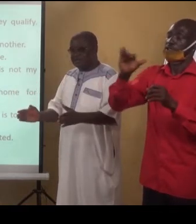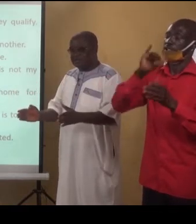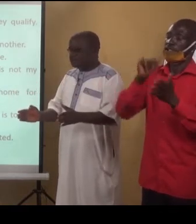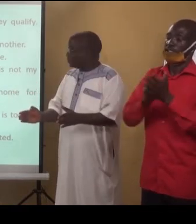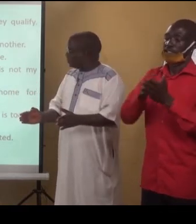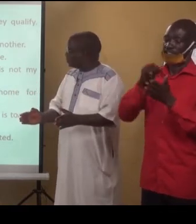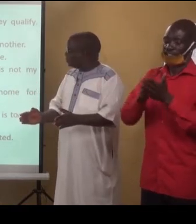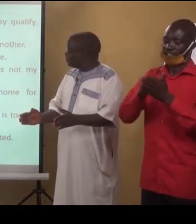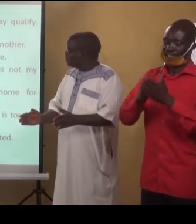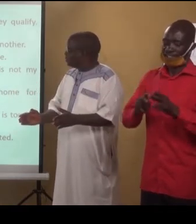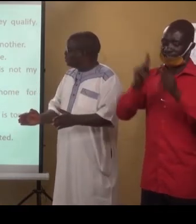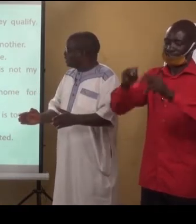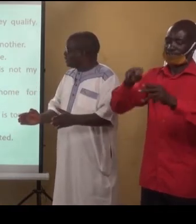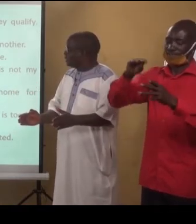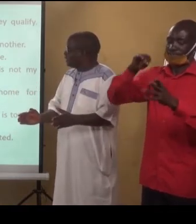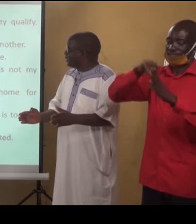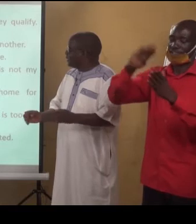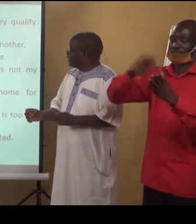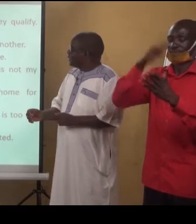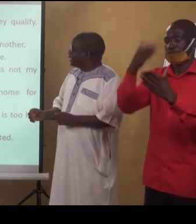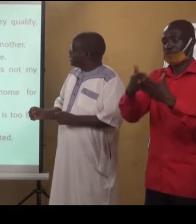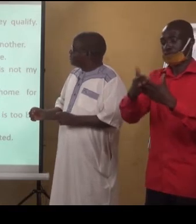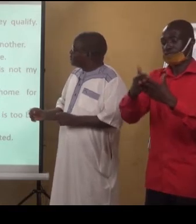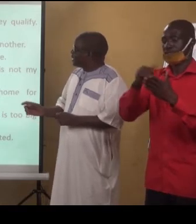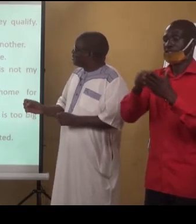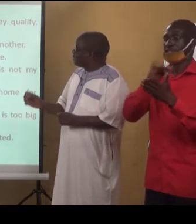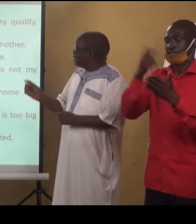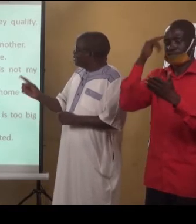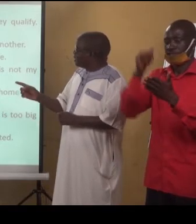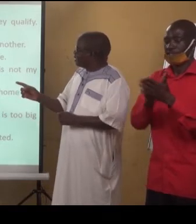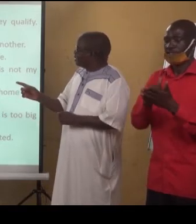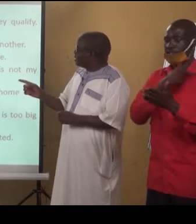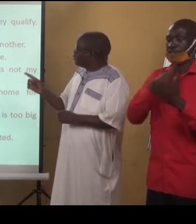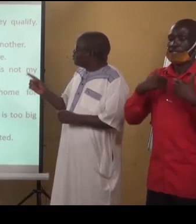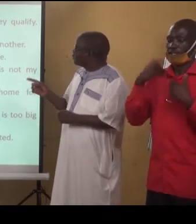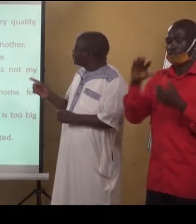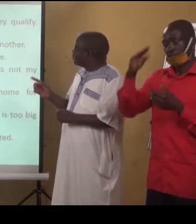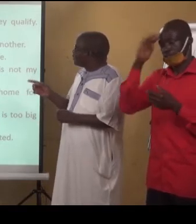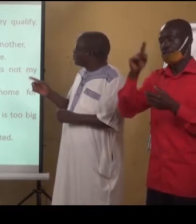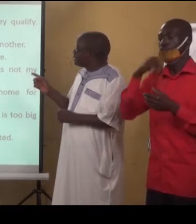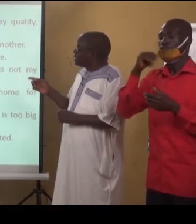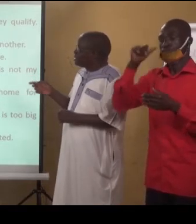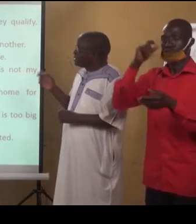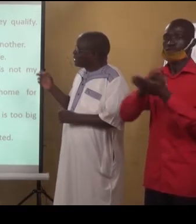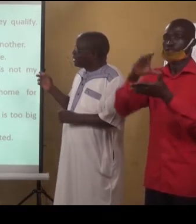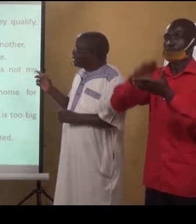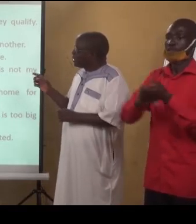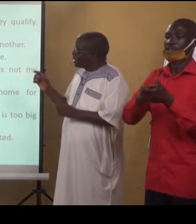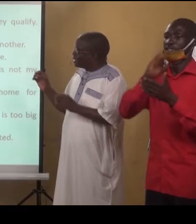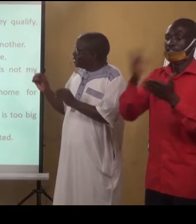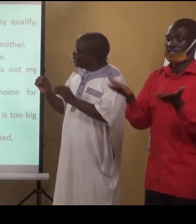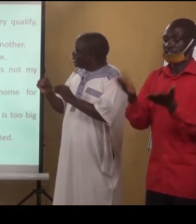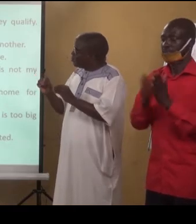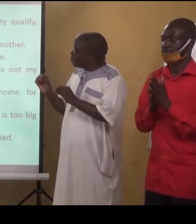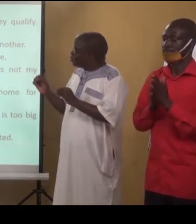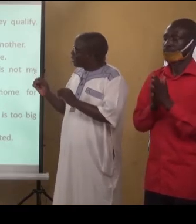inserted within it. And therefore we have the man whose daughter got married is here.